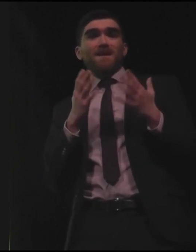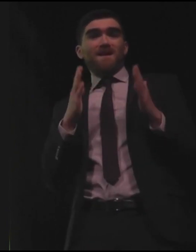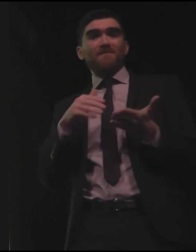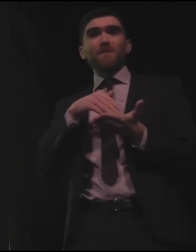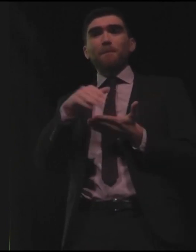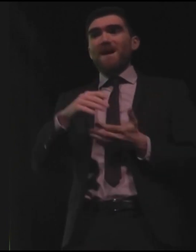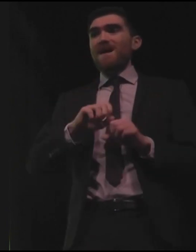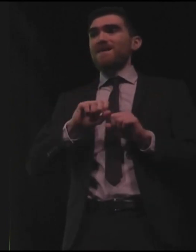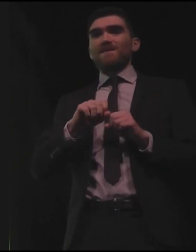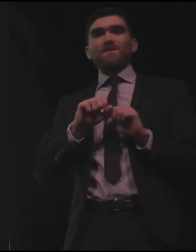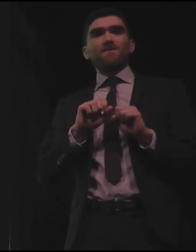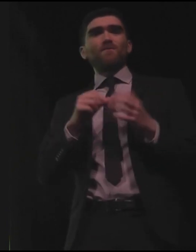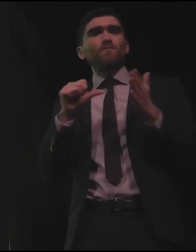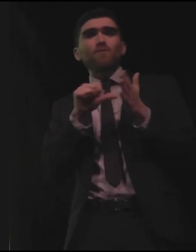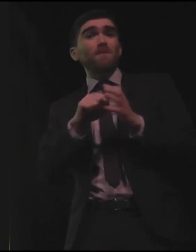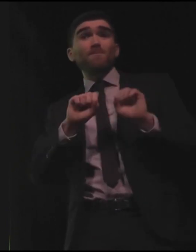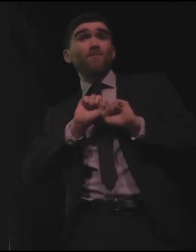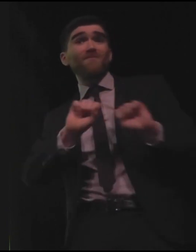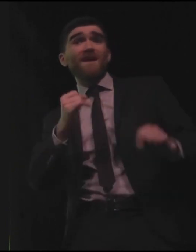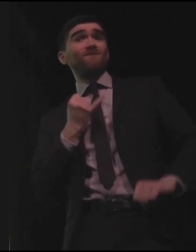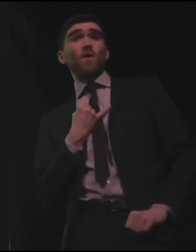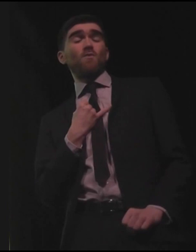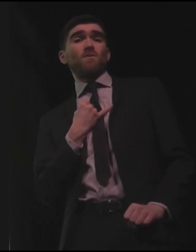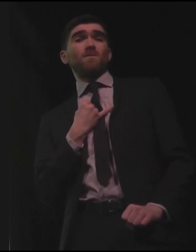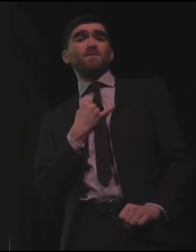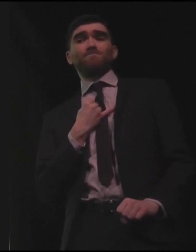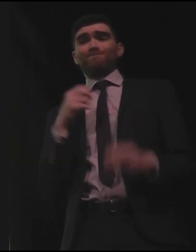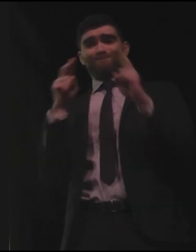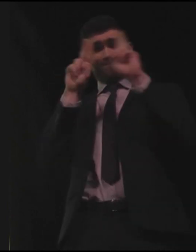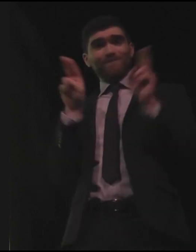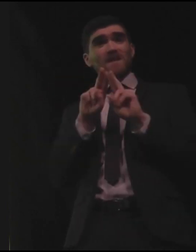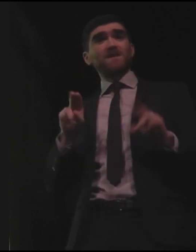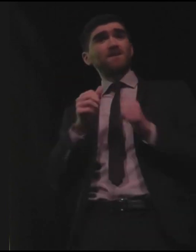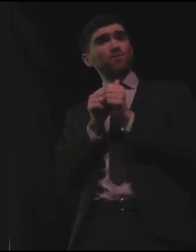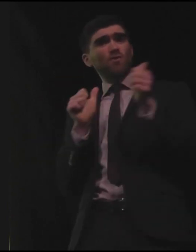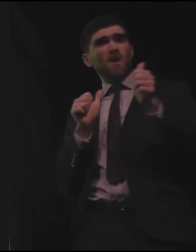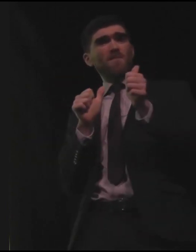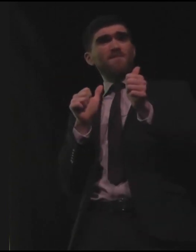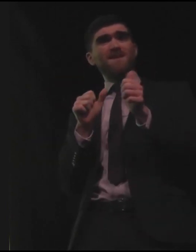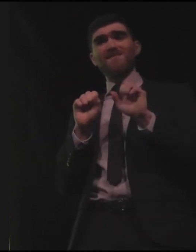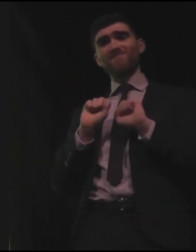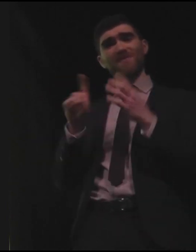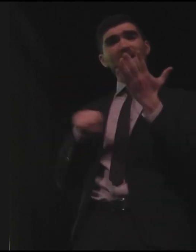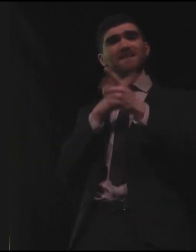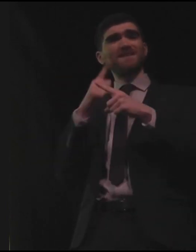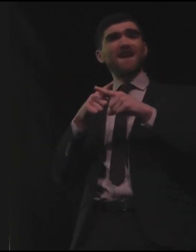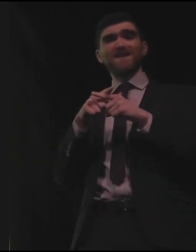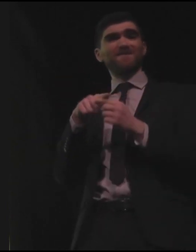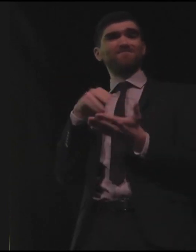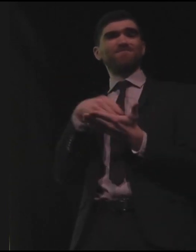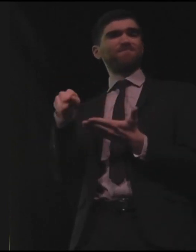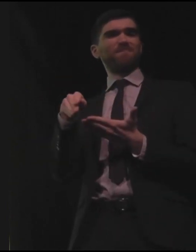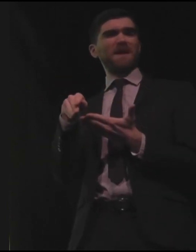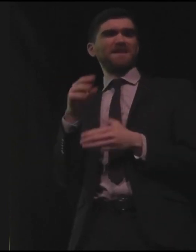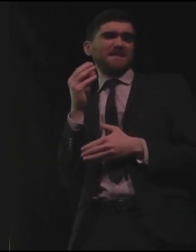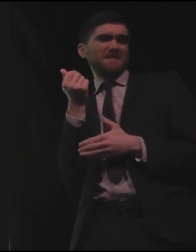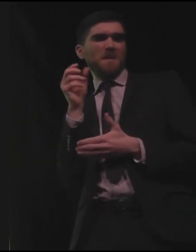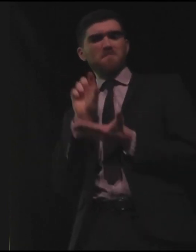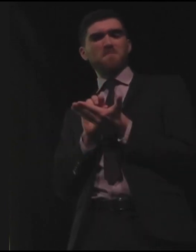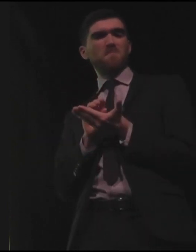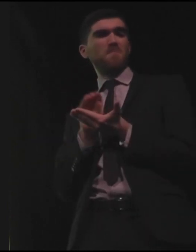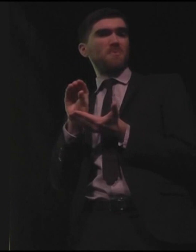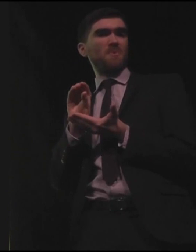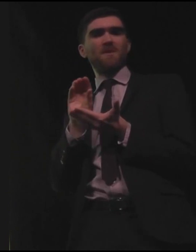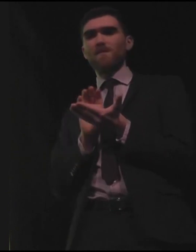pay their fair tax, while those at the bottom experience cuts, sanctions, and attacks on their